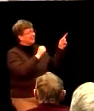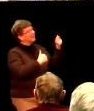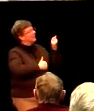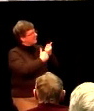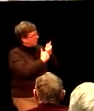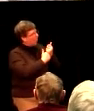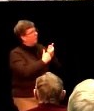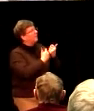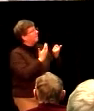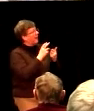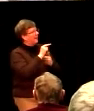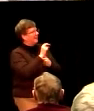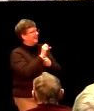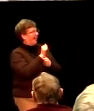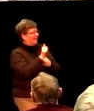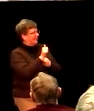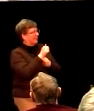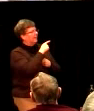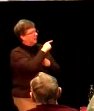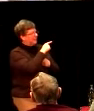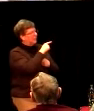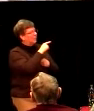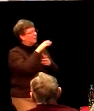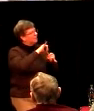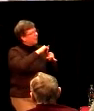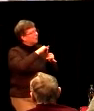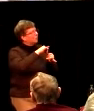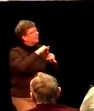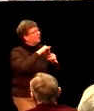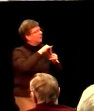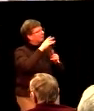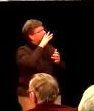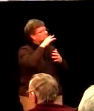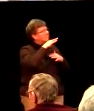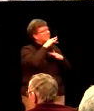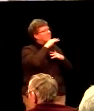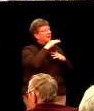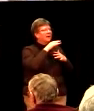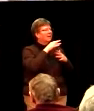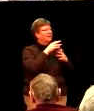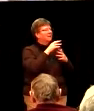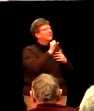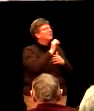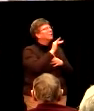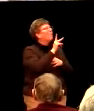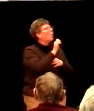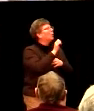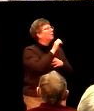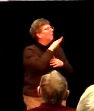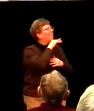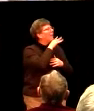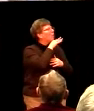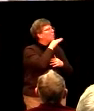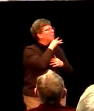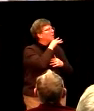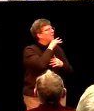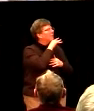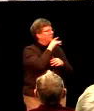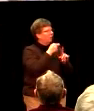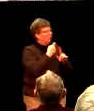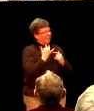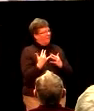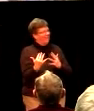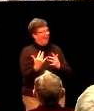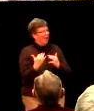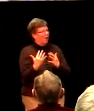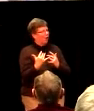out and was measuring smoke pollution during some of the fire events we had here in the area last summer, and then running some models